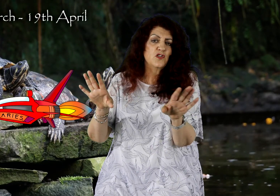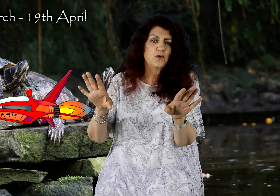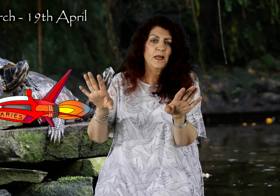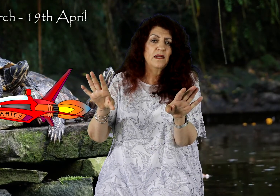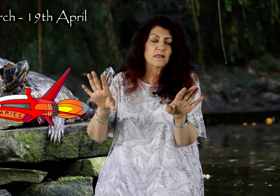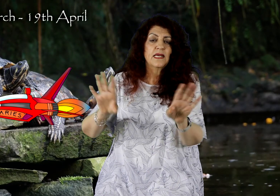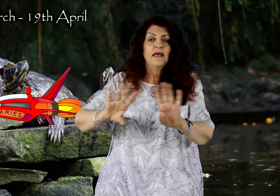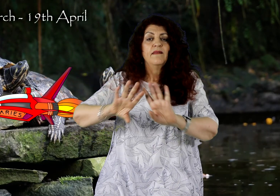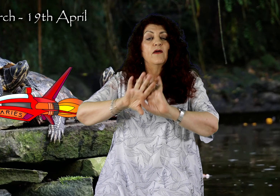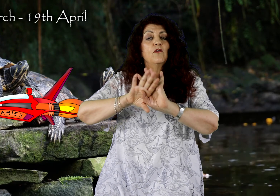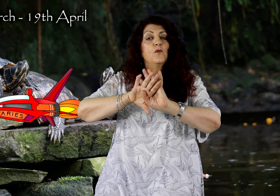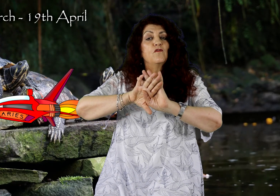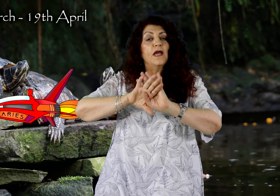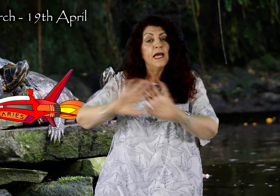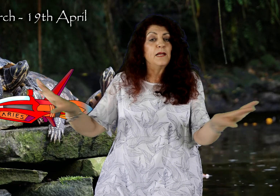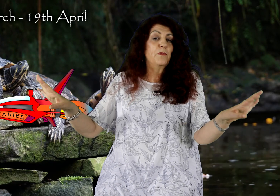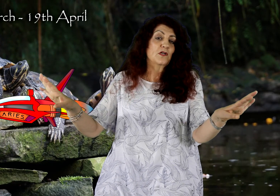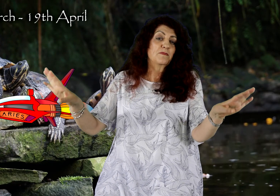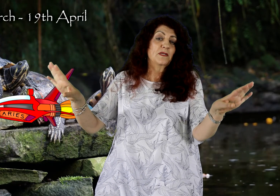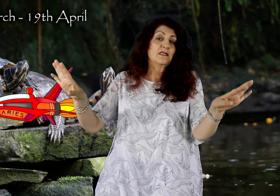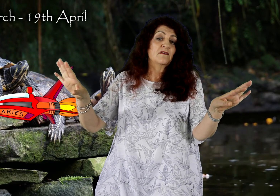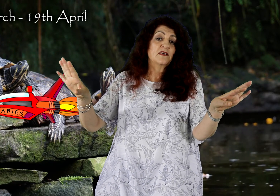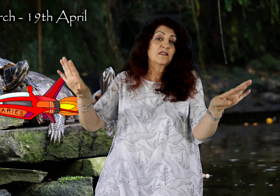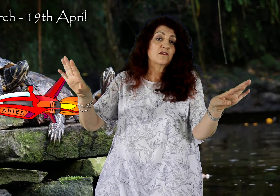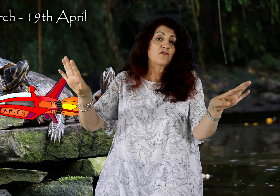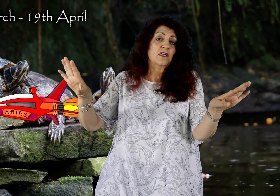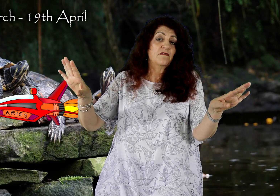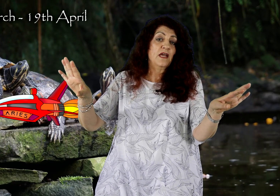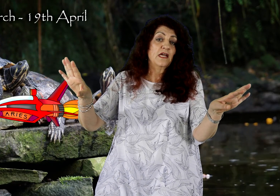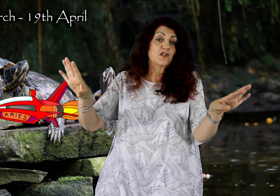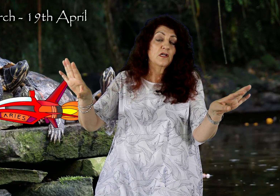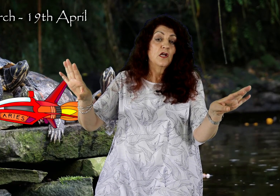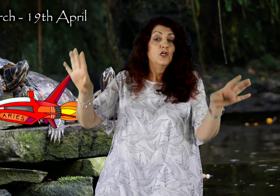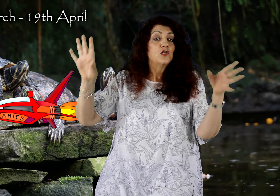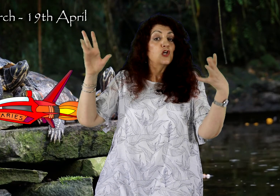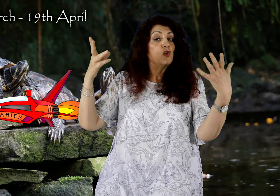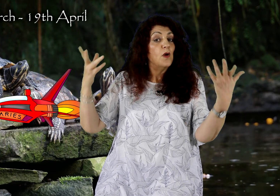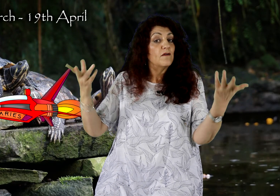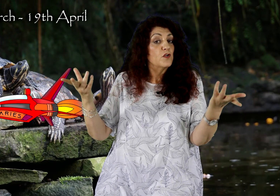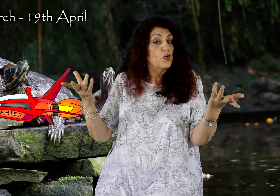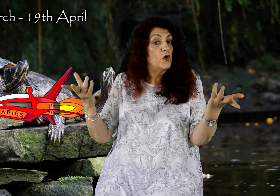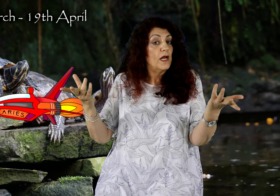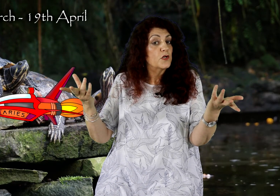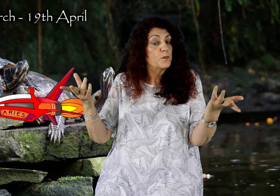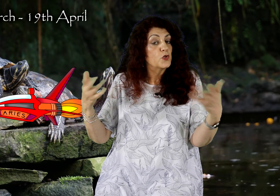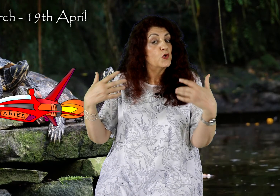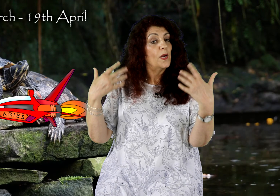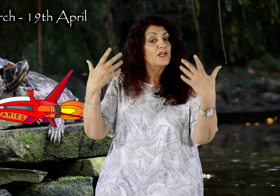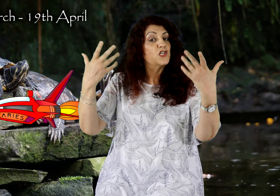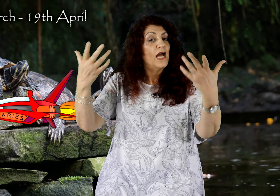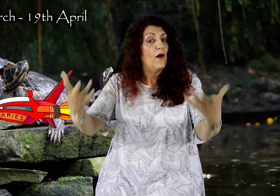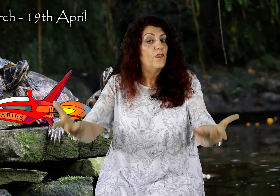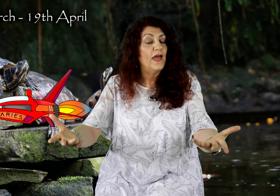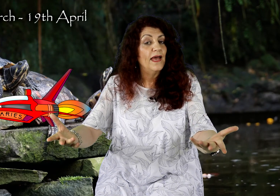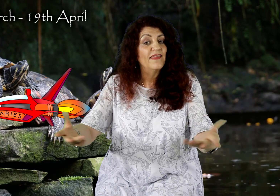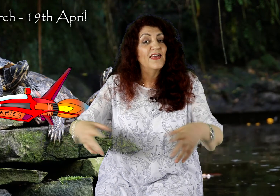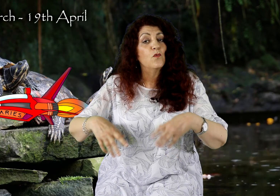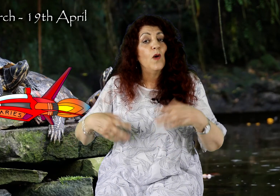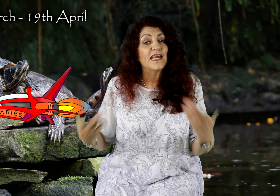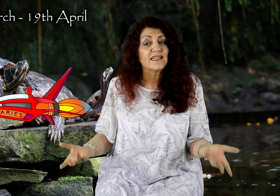new planets. They remove any possibility of instant gratification. So you have to learn how to put your energy out there and then wait.